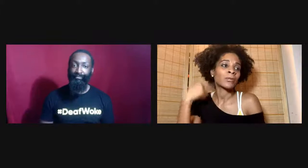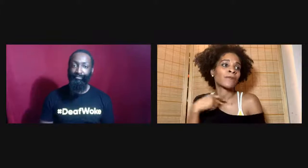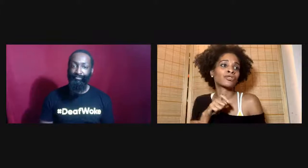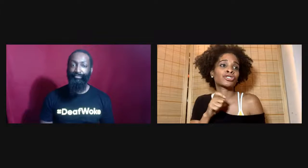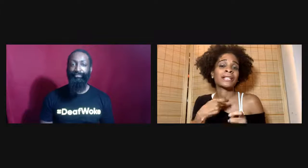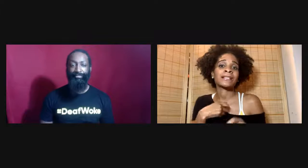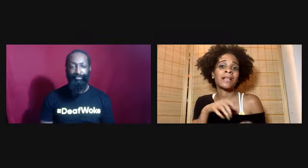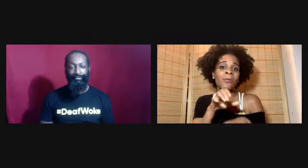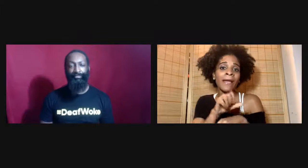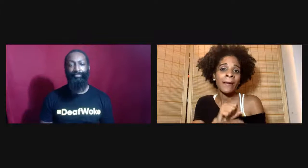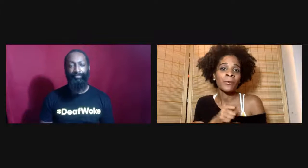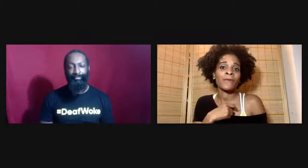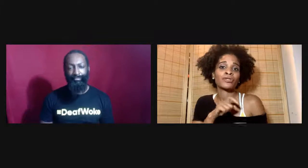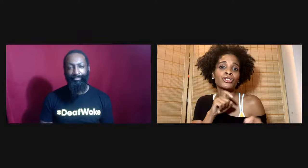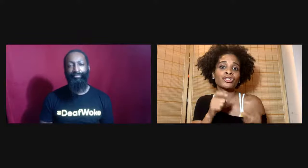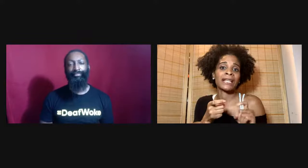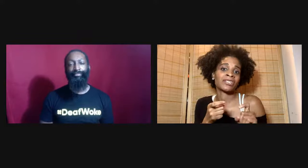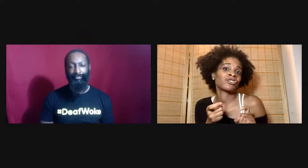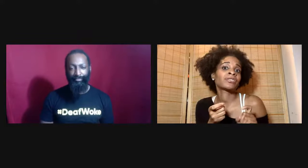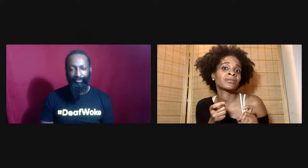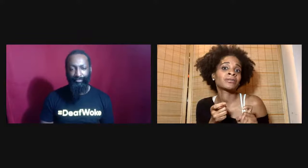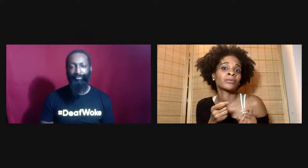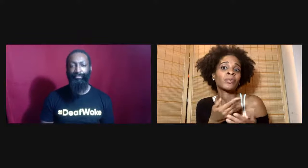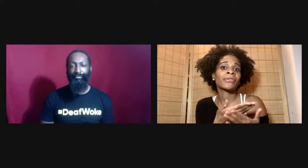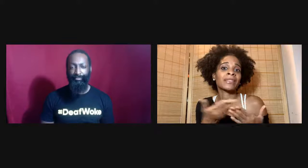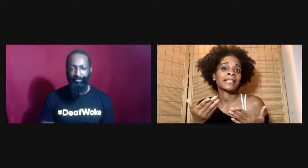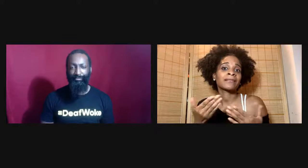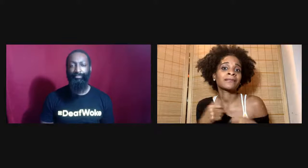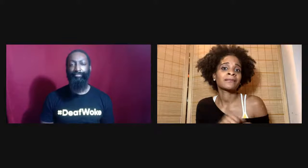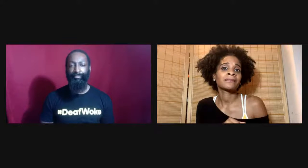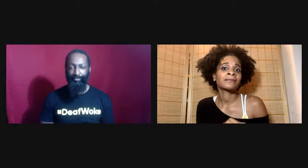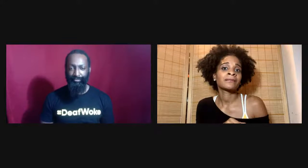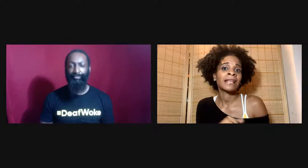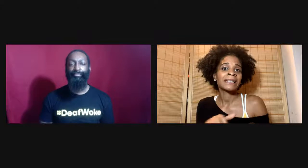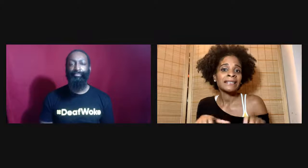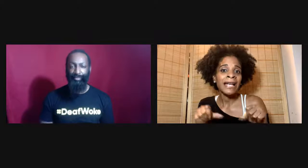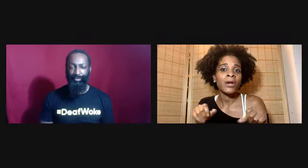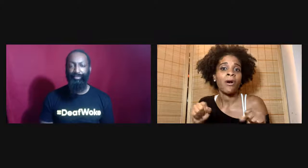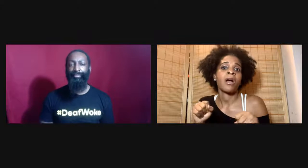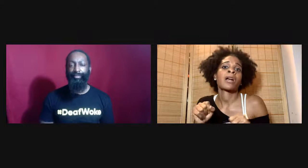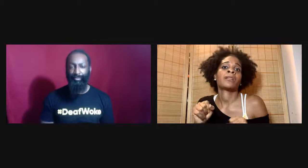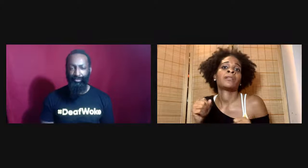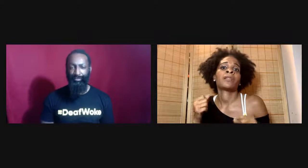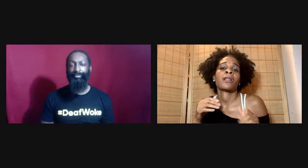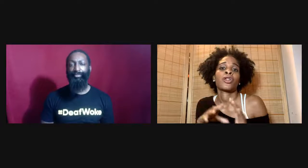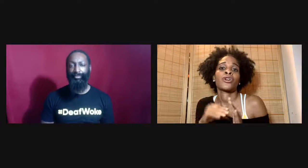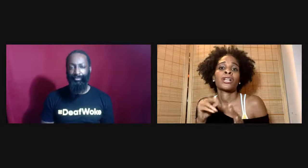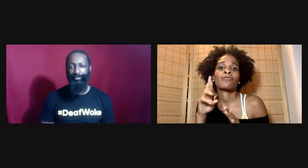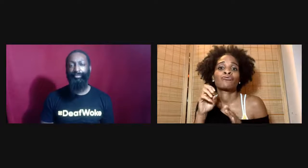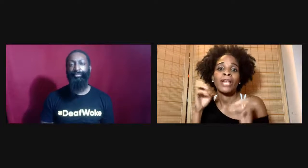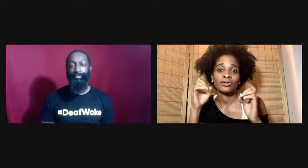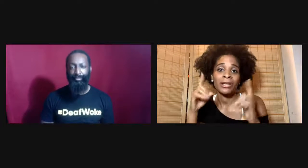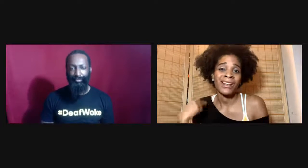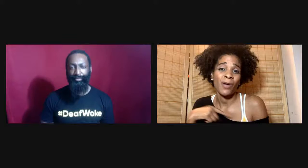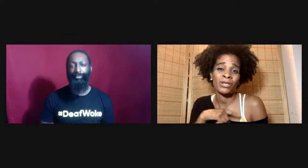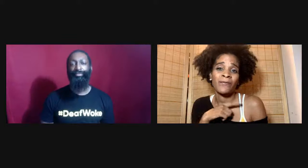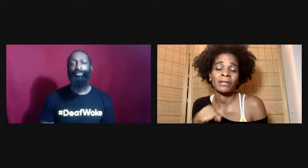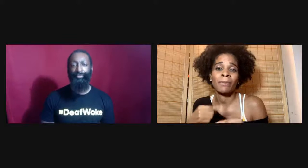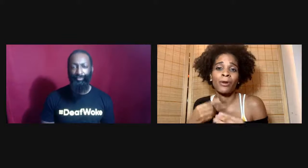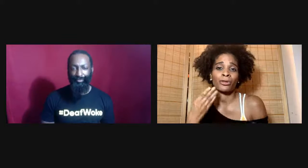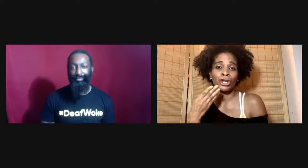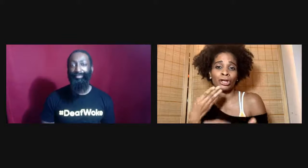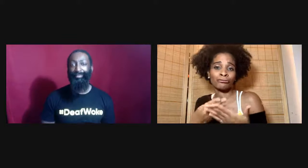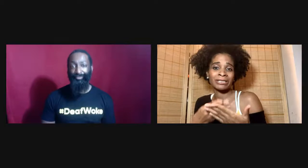thrive. And I want to, you know, have that solid mindset and